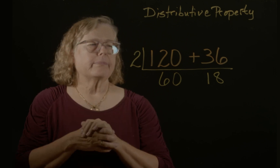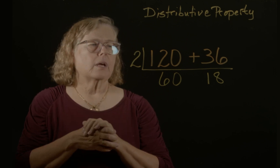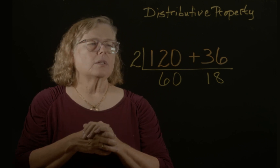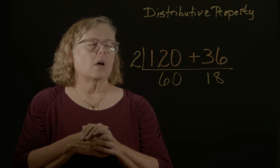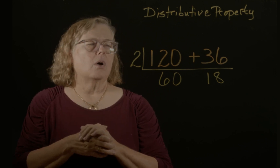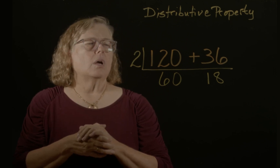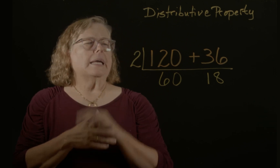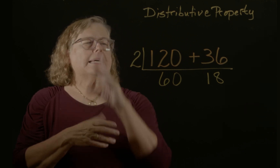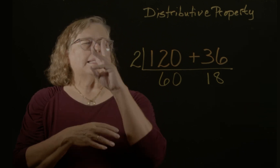a calculator. Totally fine.